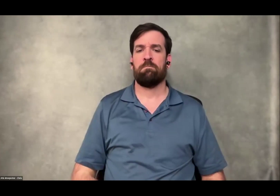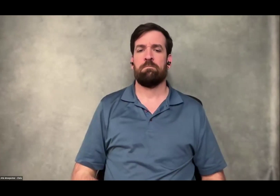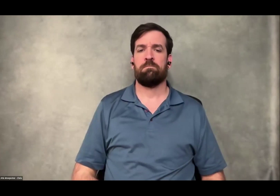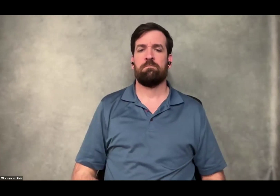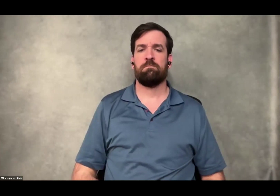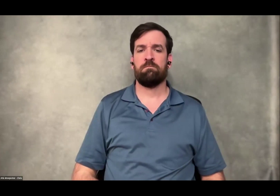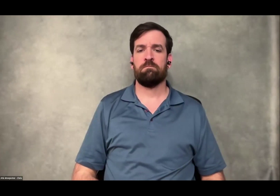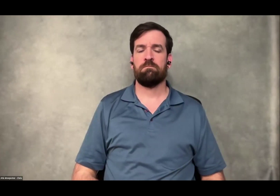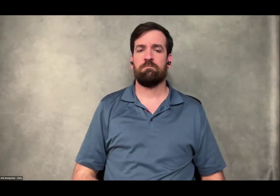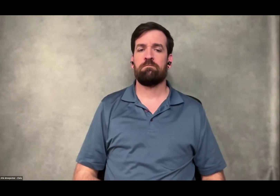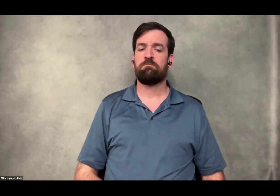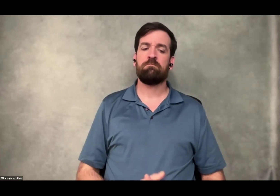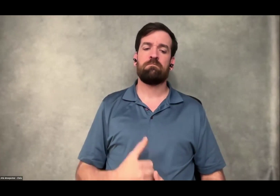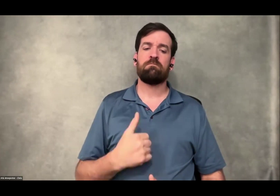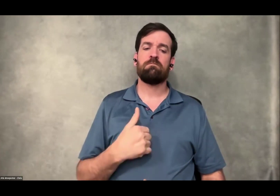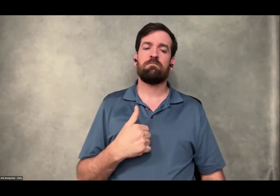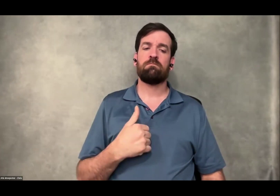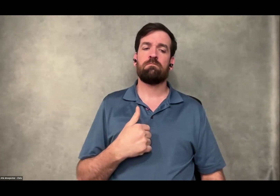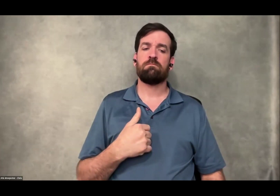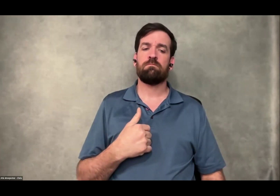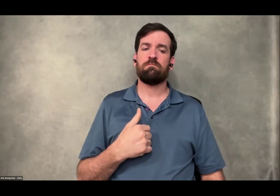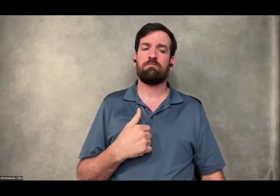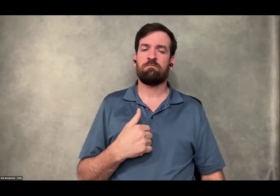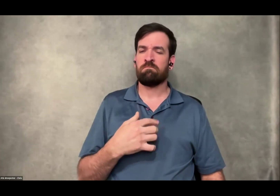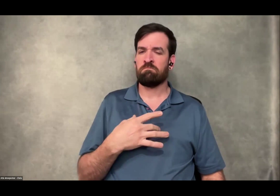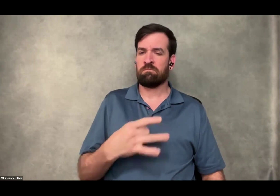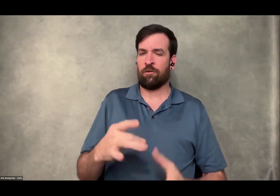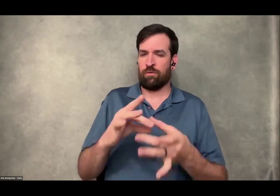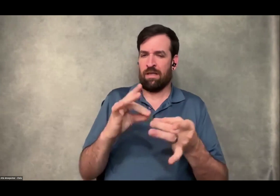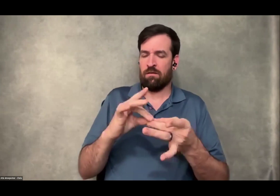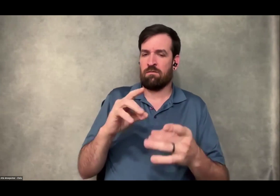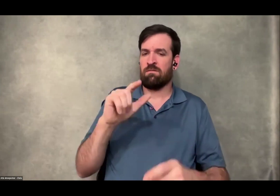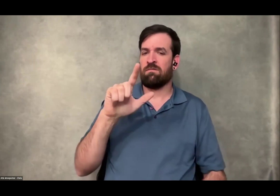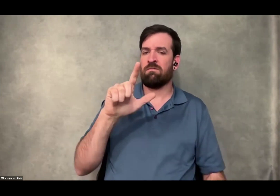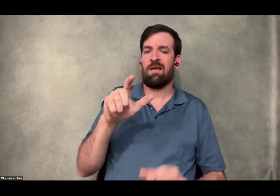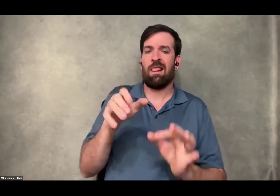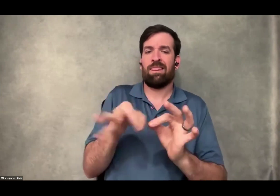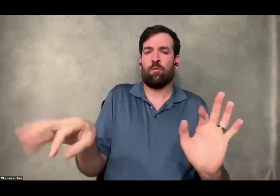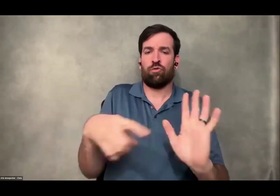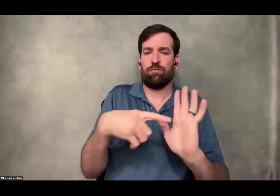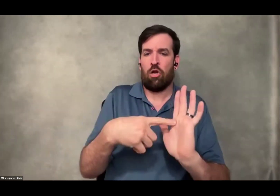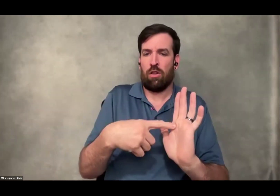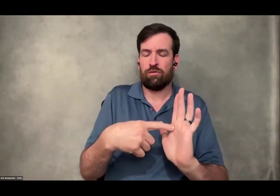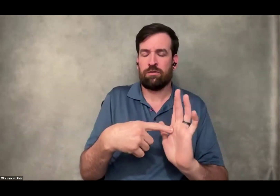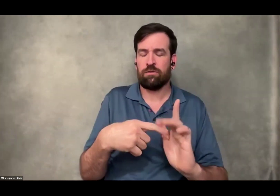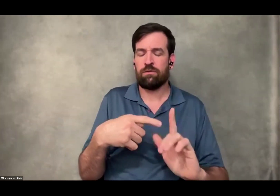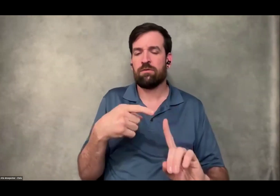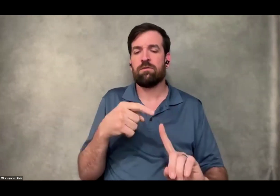I like to say that the large language models, or let's just call them language models, which is really